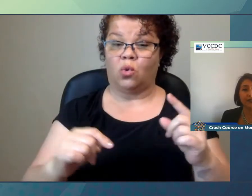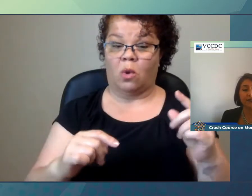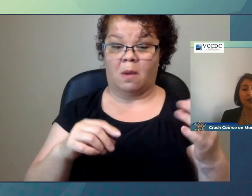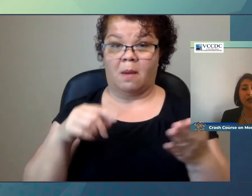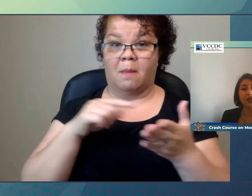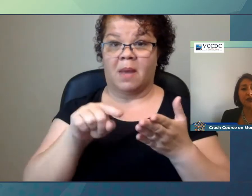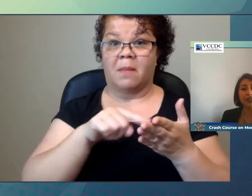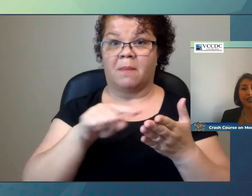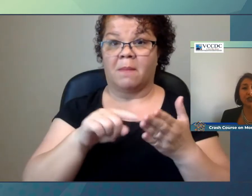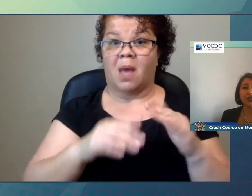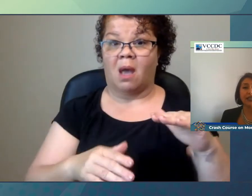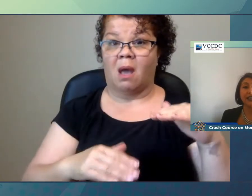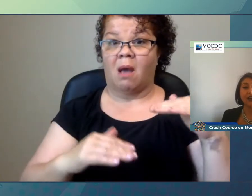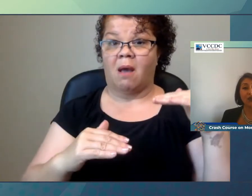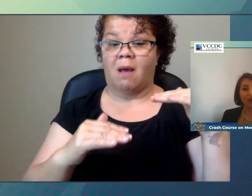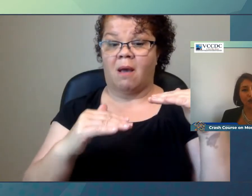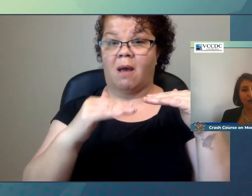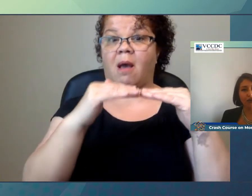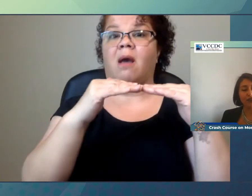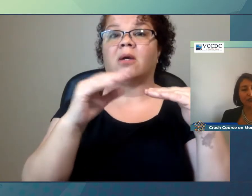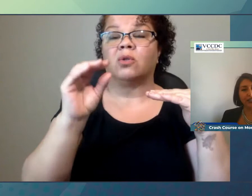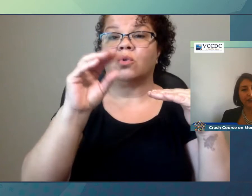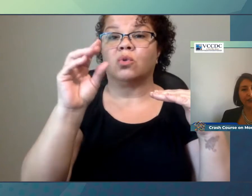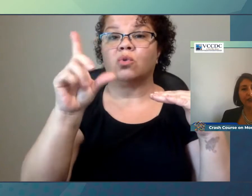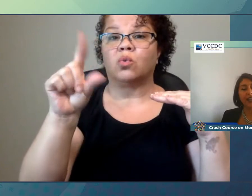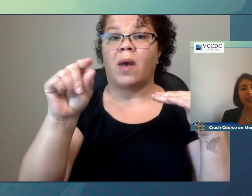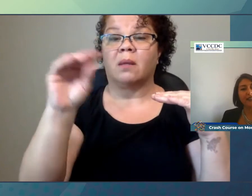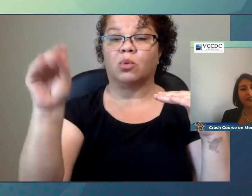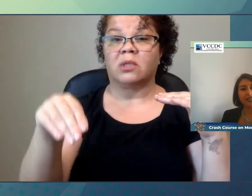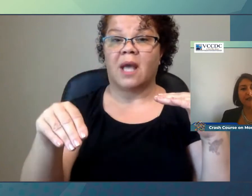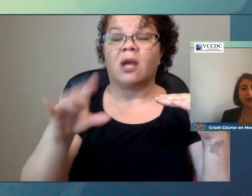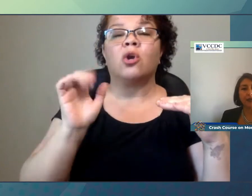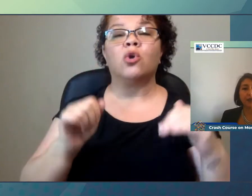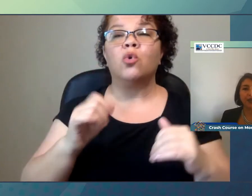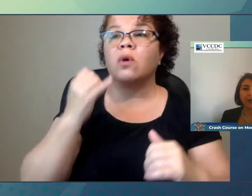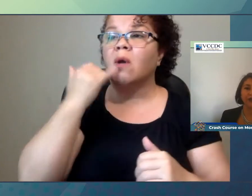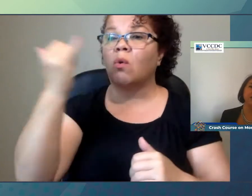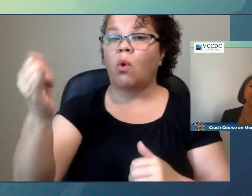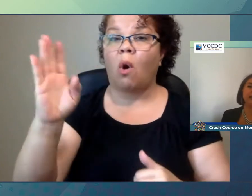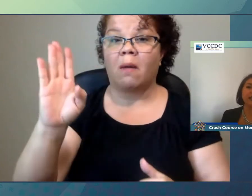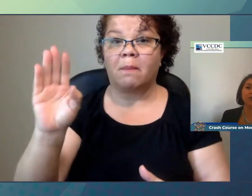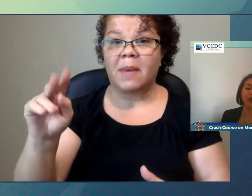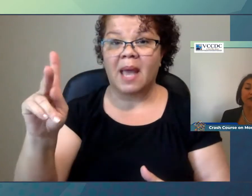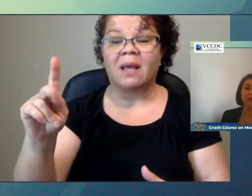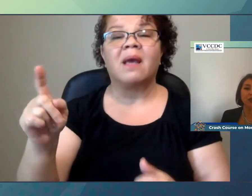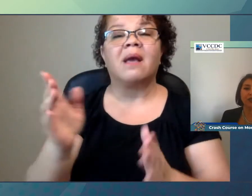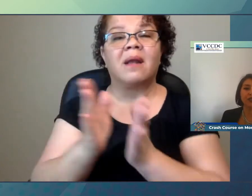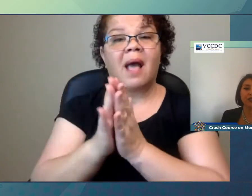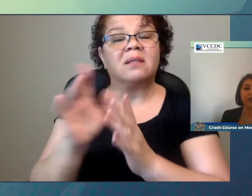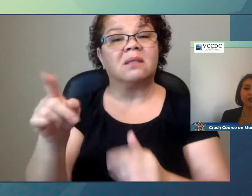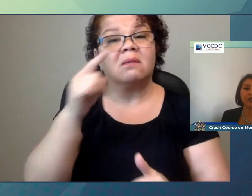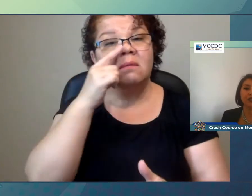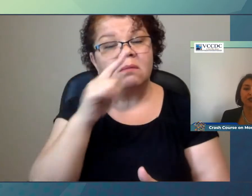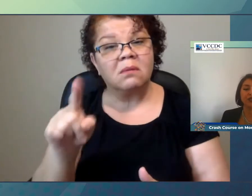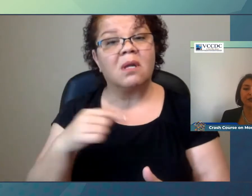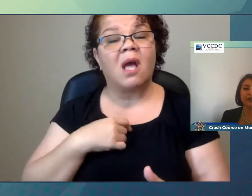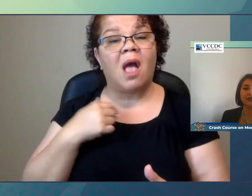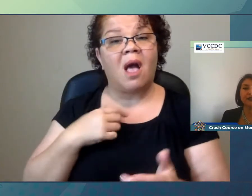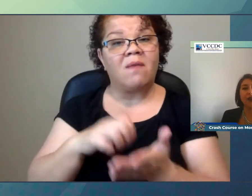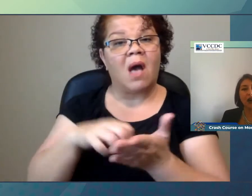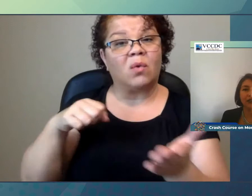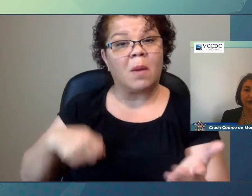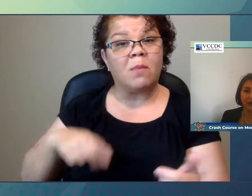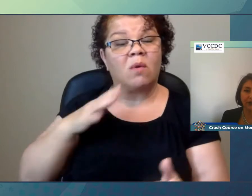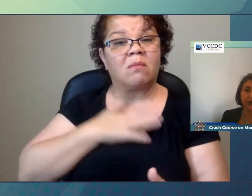purchase price, you can actually call your lender and see if they will be able to take that private mortgage insurance